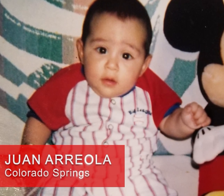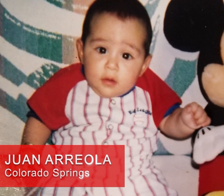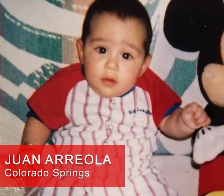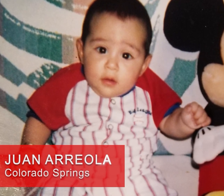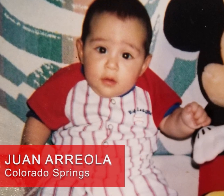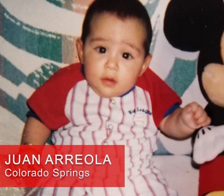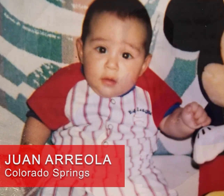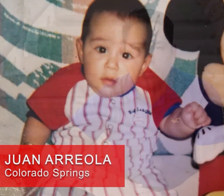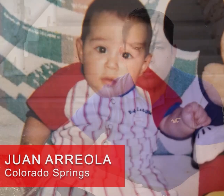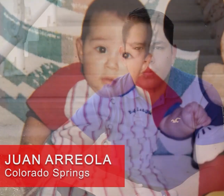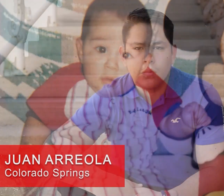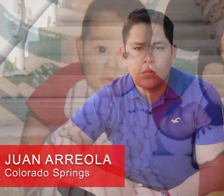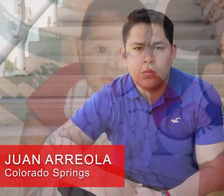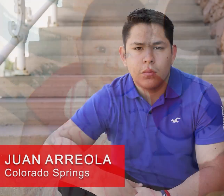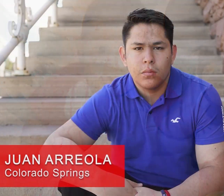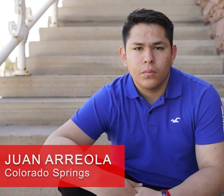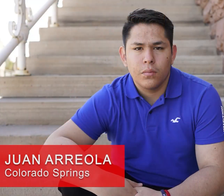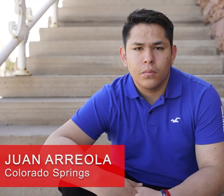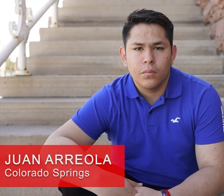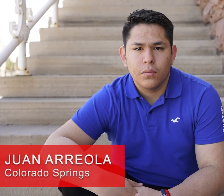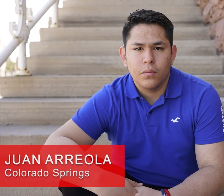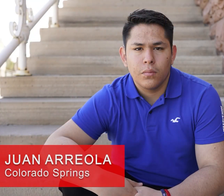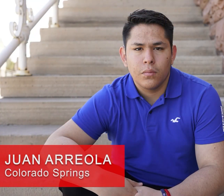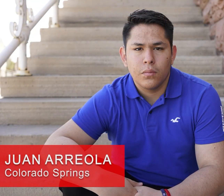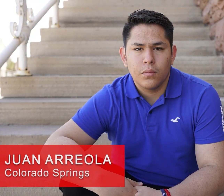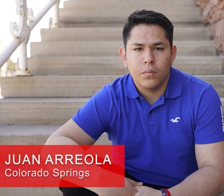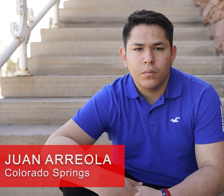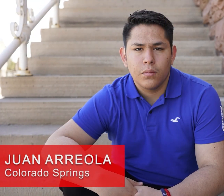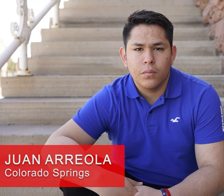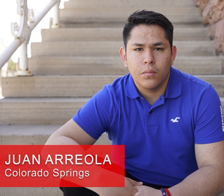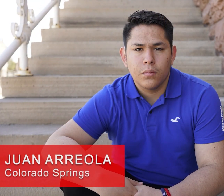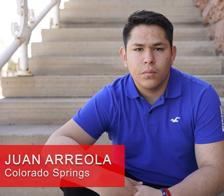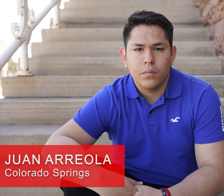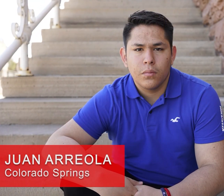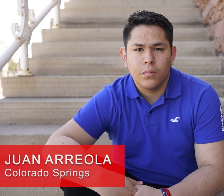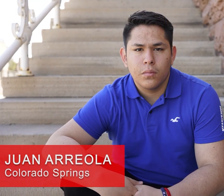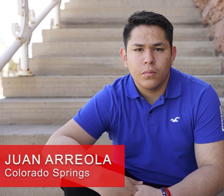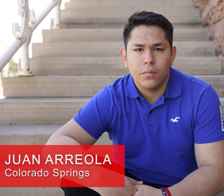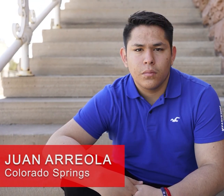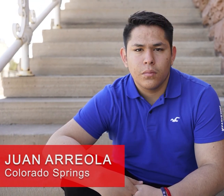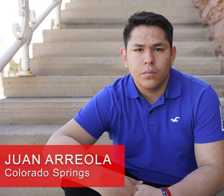into a picture of Juan as a senior. Juan looks at the camera while sitting on the steps of a building.